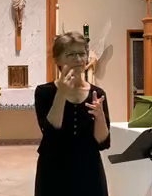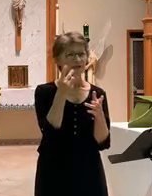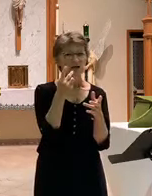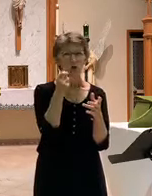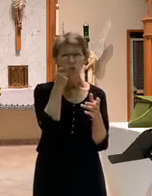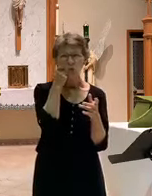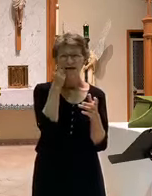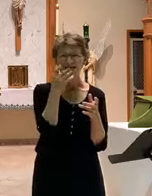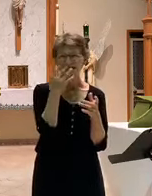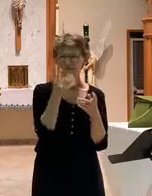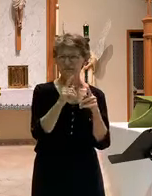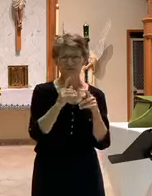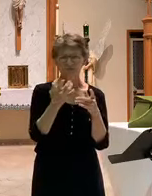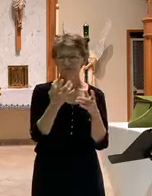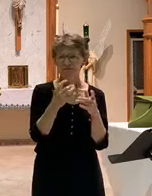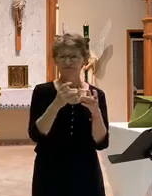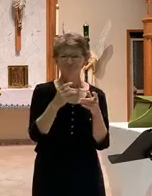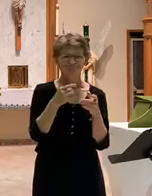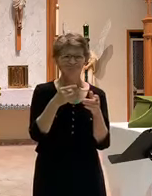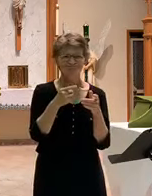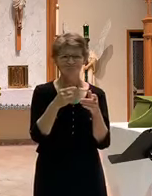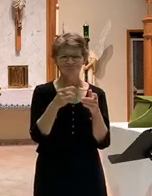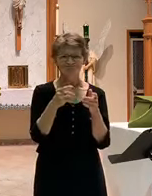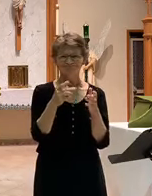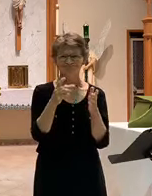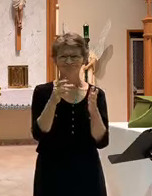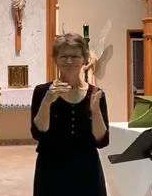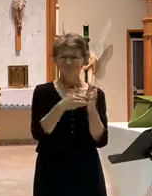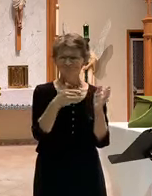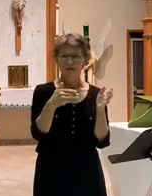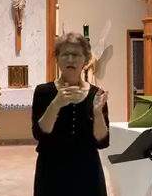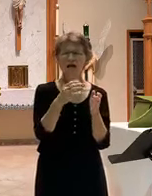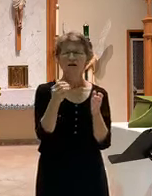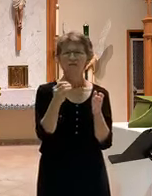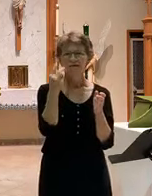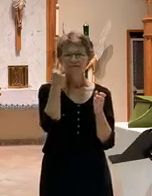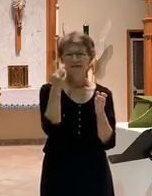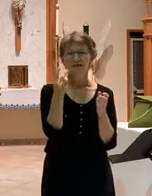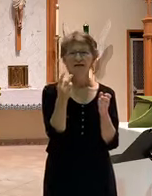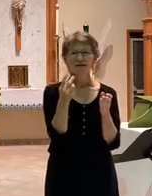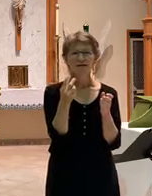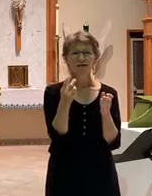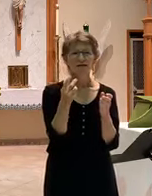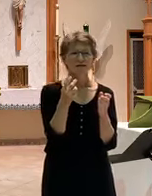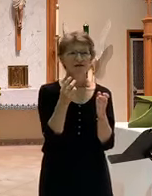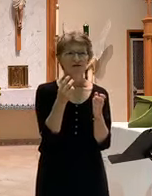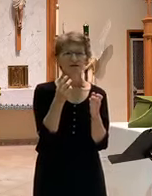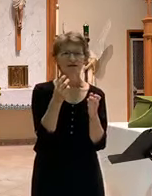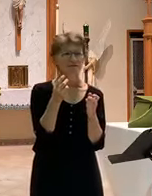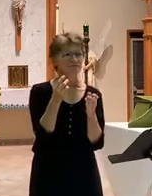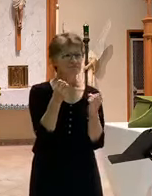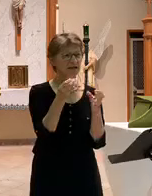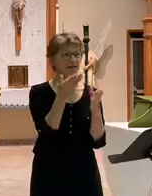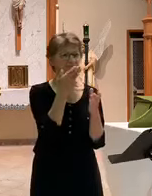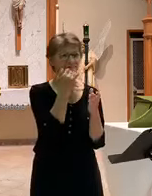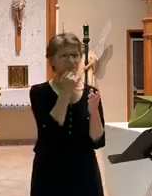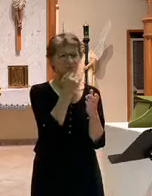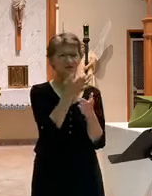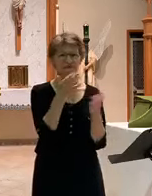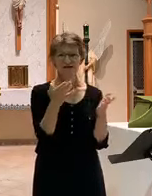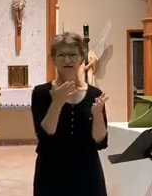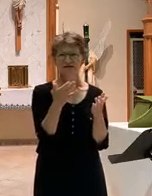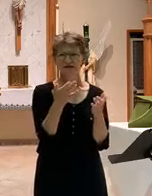racism, all these evils in the world, and we see that, and we try to look up a nice little we ask a theologian to give us an answer for it, it doesn't satisfy